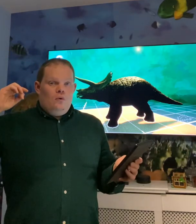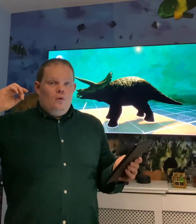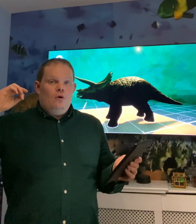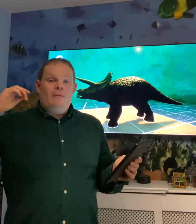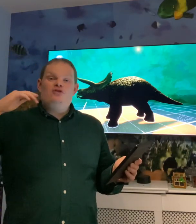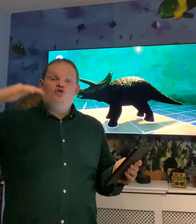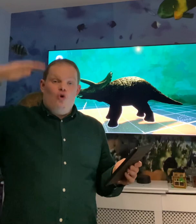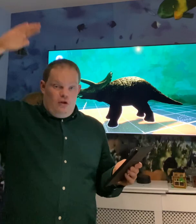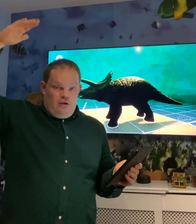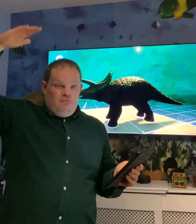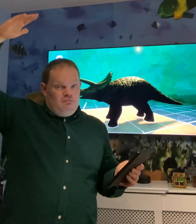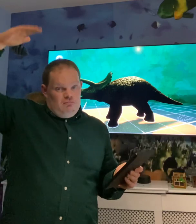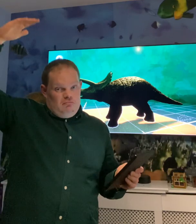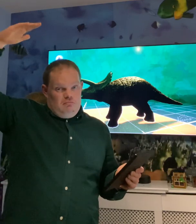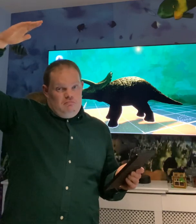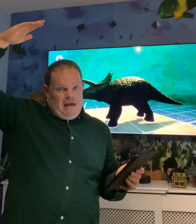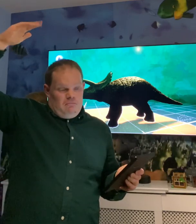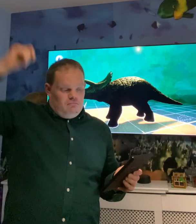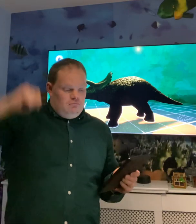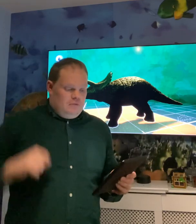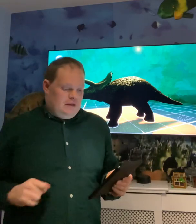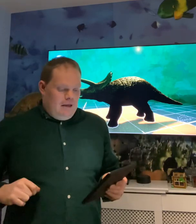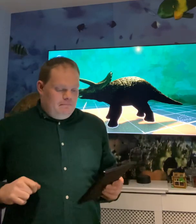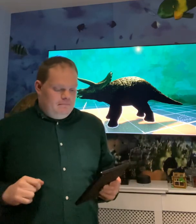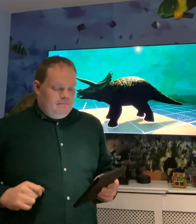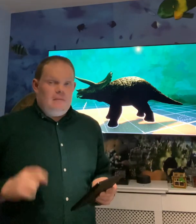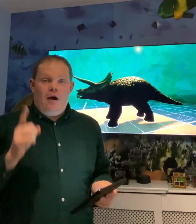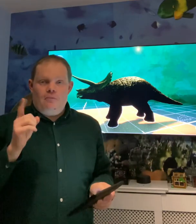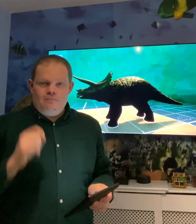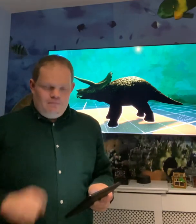or a bit taller than me, okay? Now,